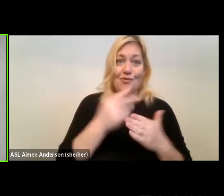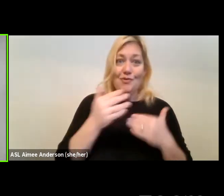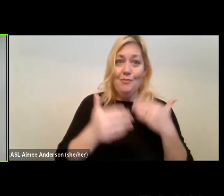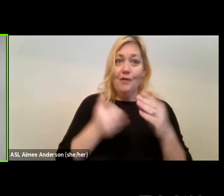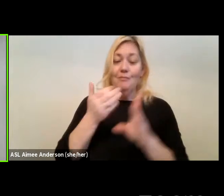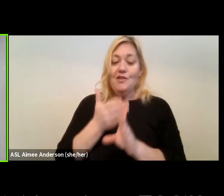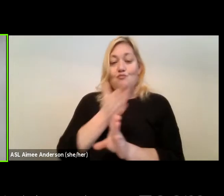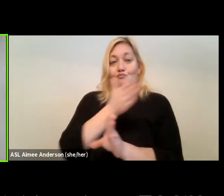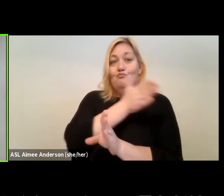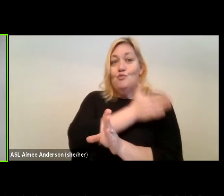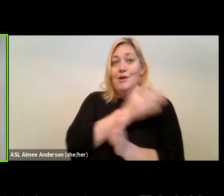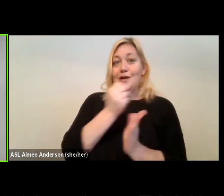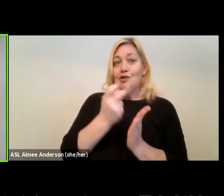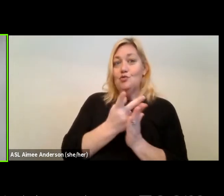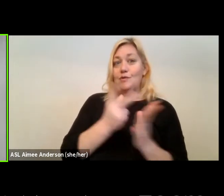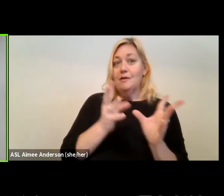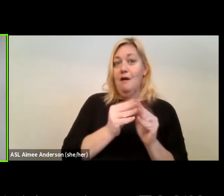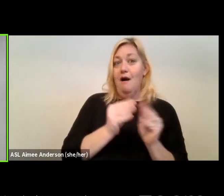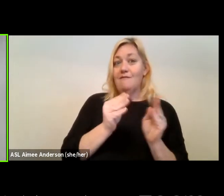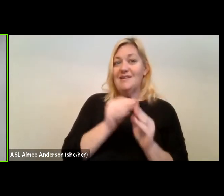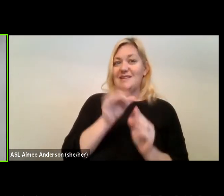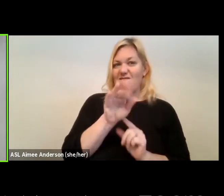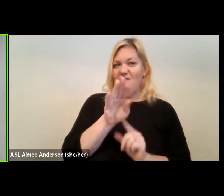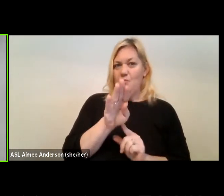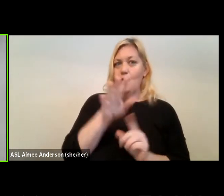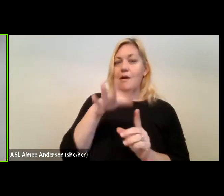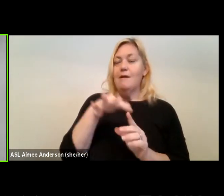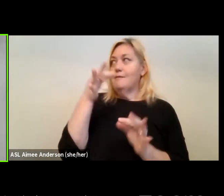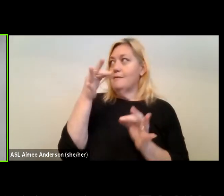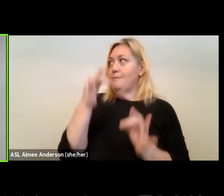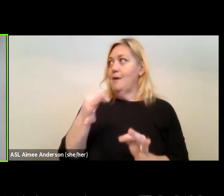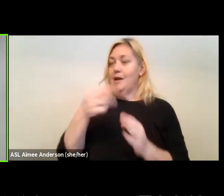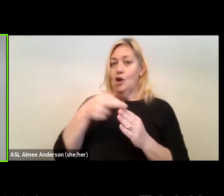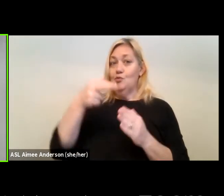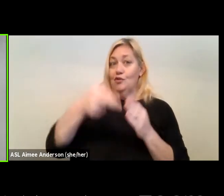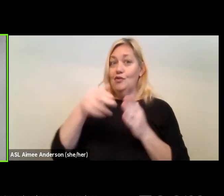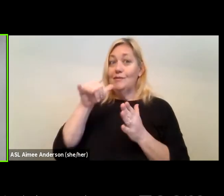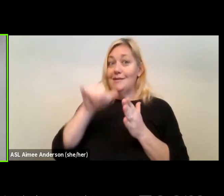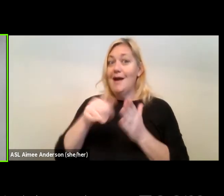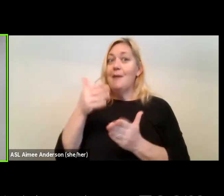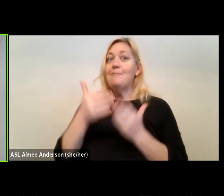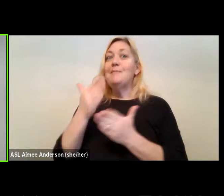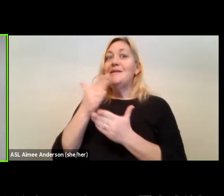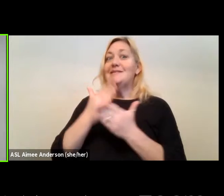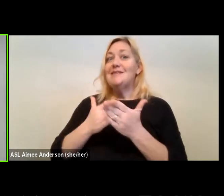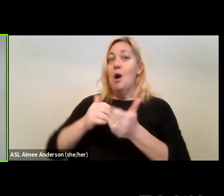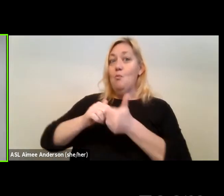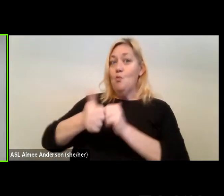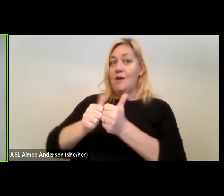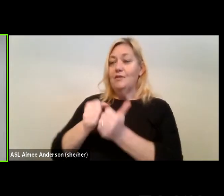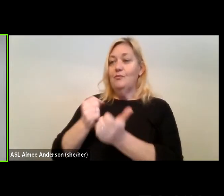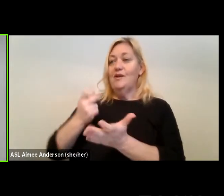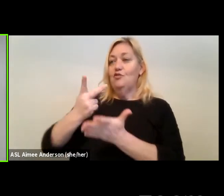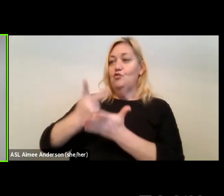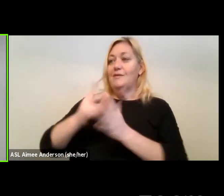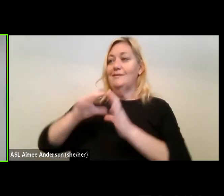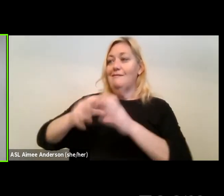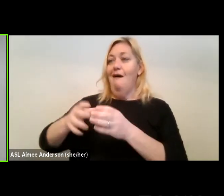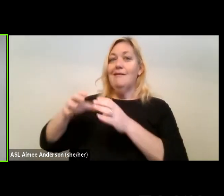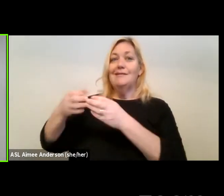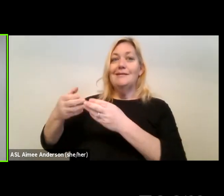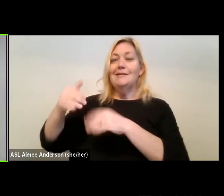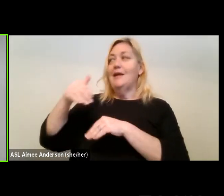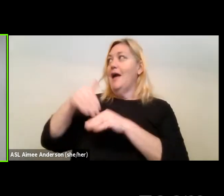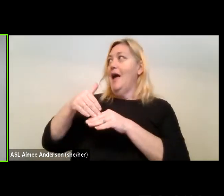pre-endorsing conferences that will occur in February, and depending on the results of that, there may be some races where we have endorsing caucuses at